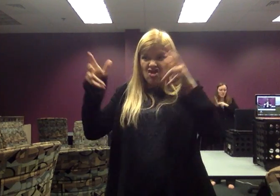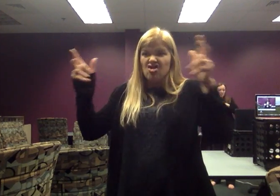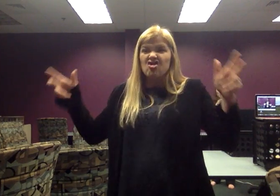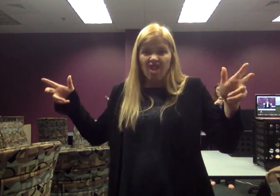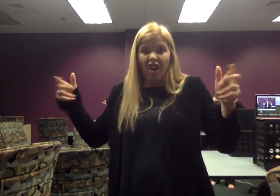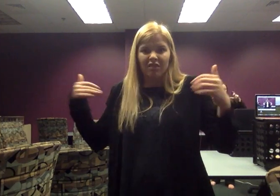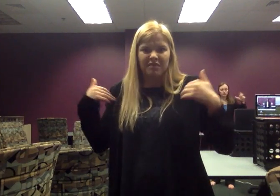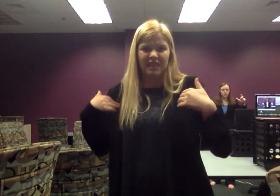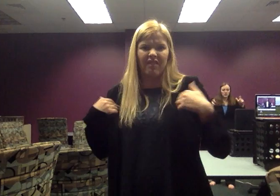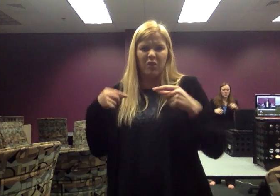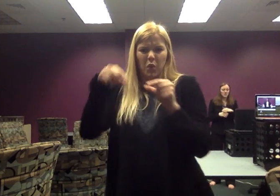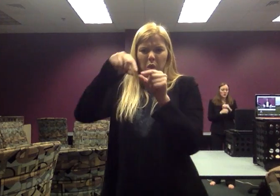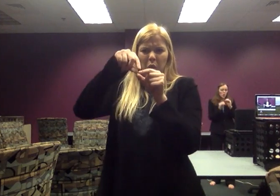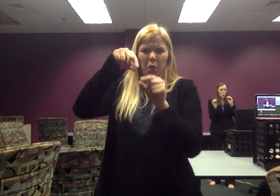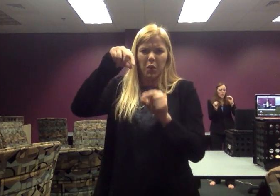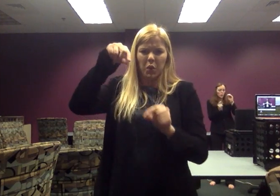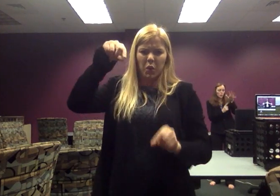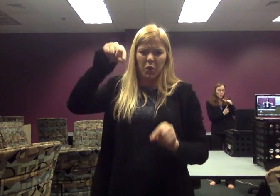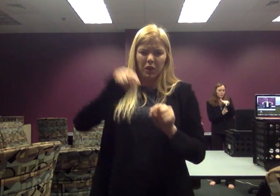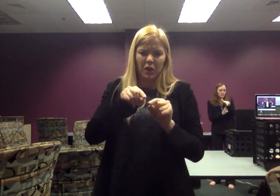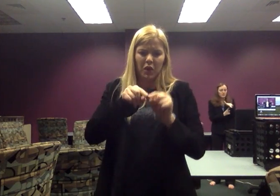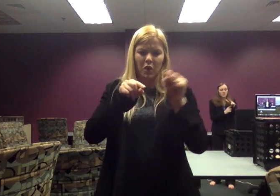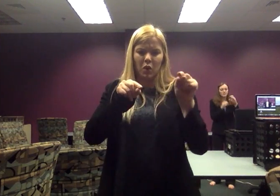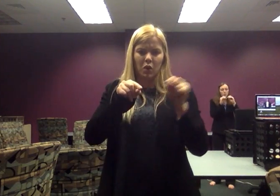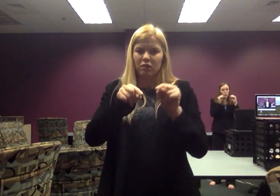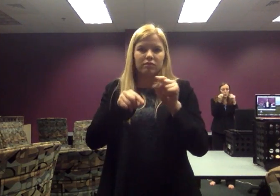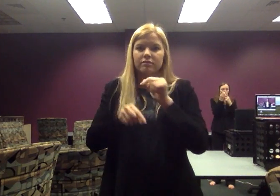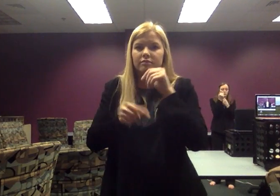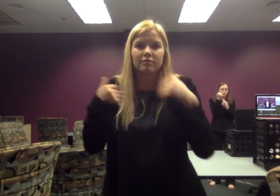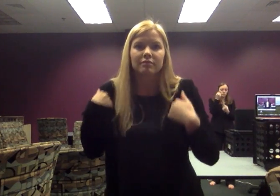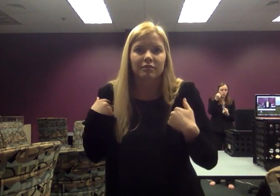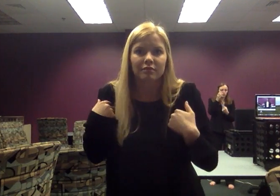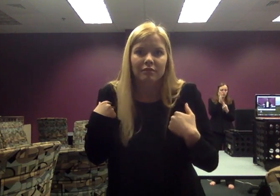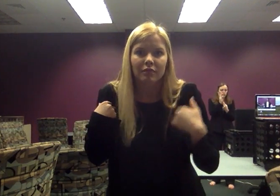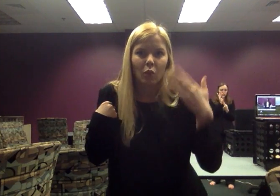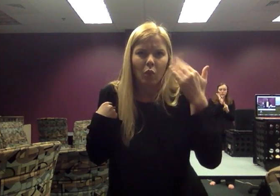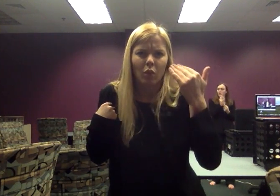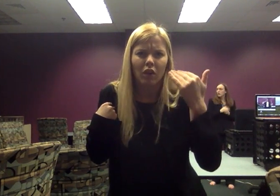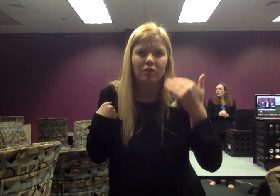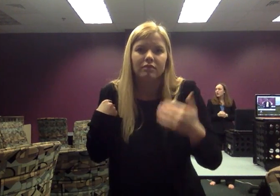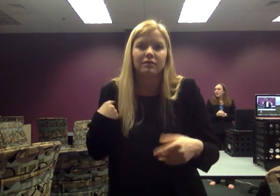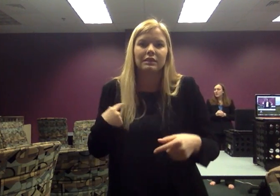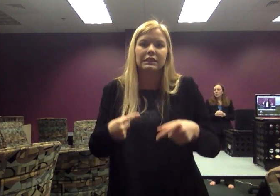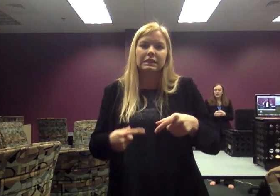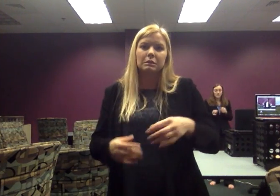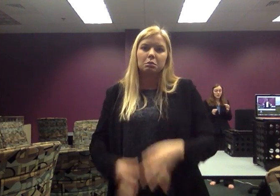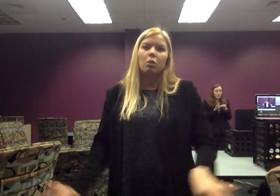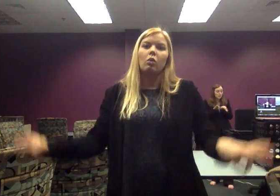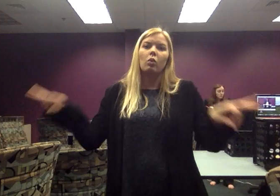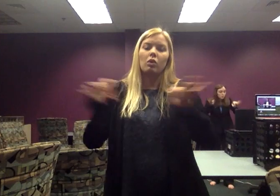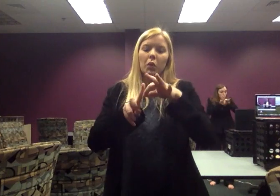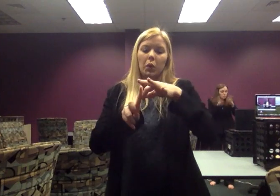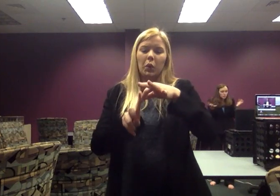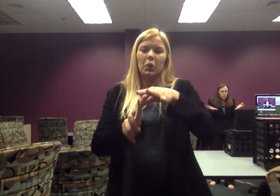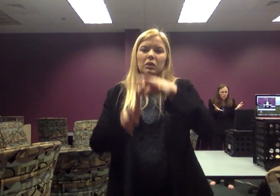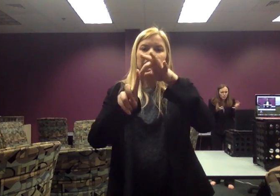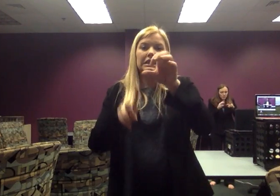painting leaves. Okay? What's important are the details in the middle, the small, tiny details. You're going to pretend your eyes are like a magnifying